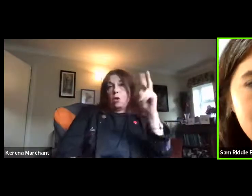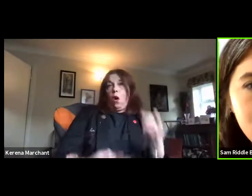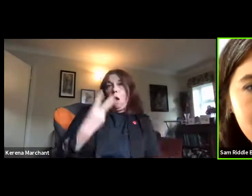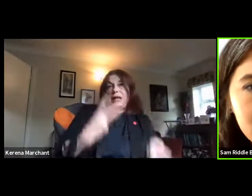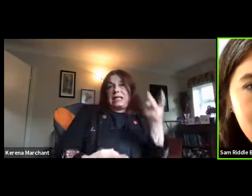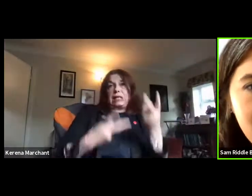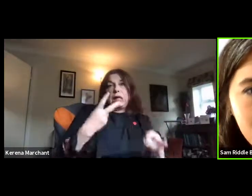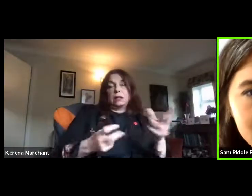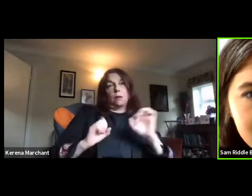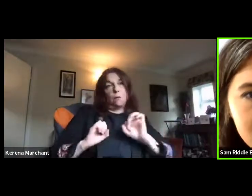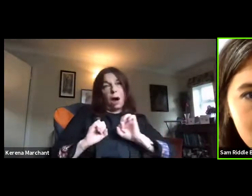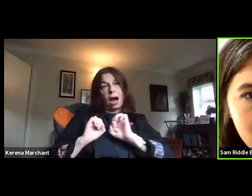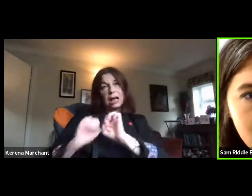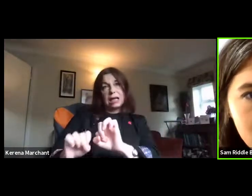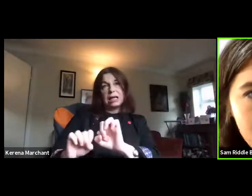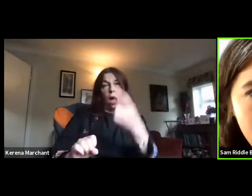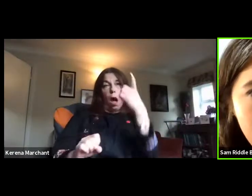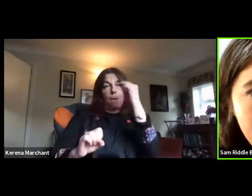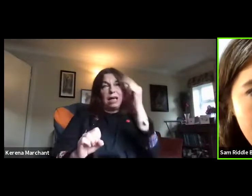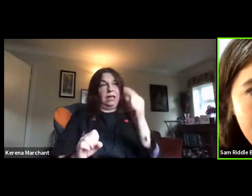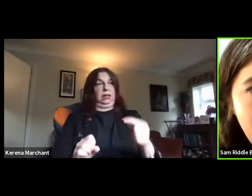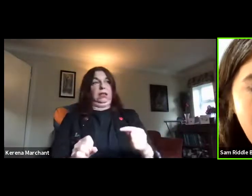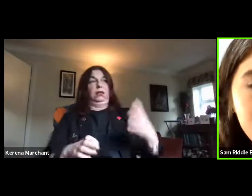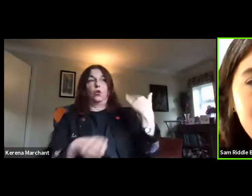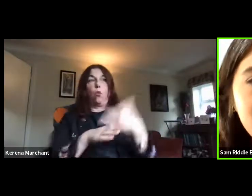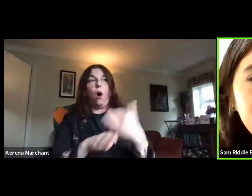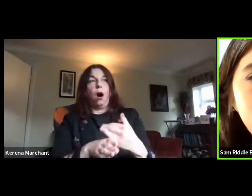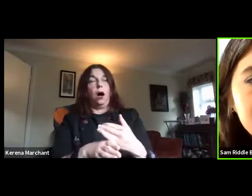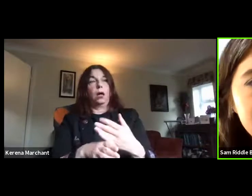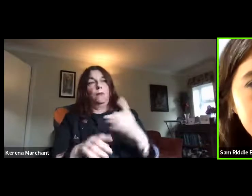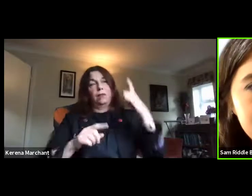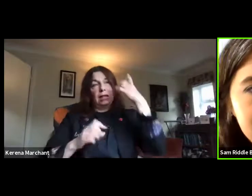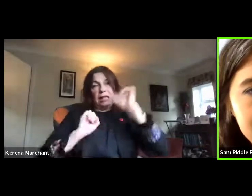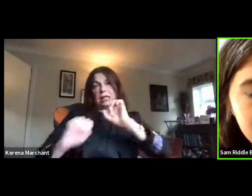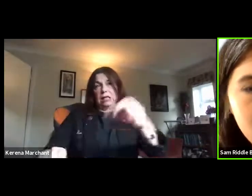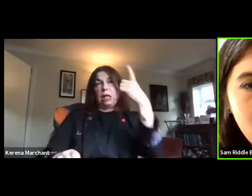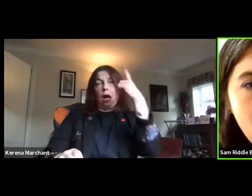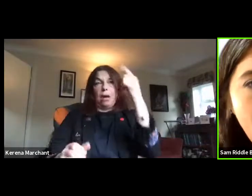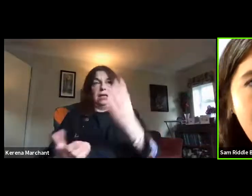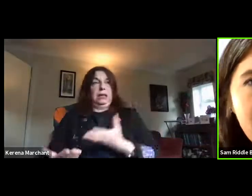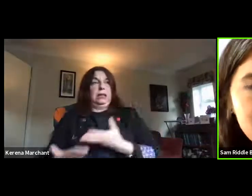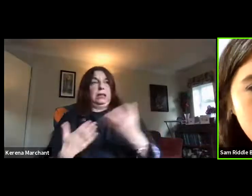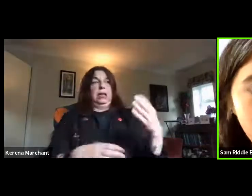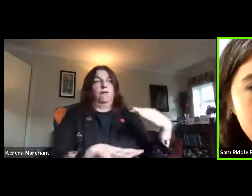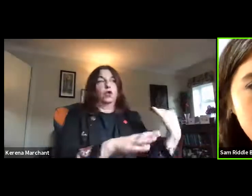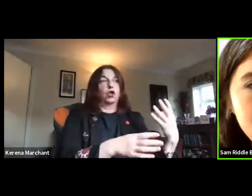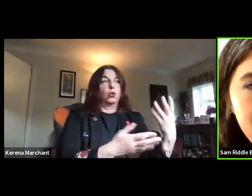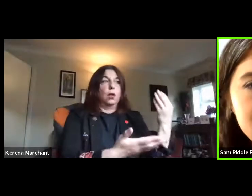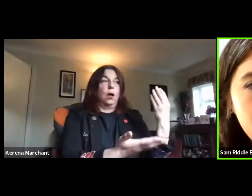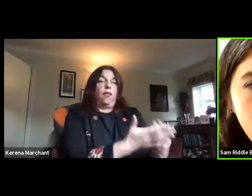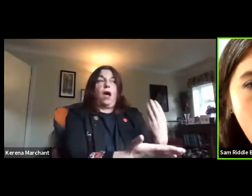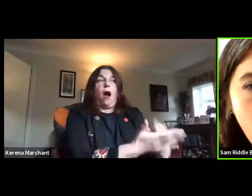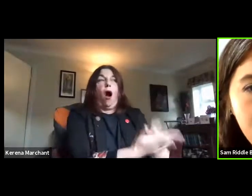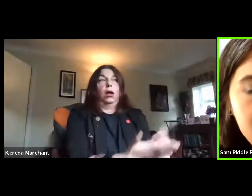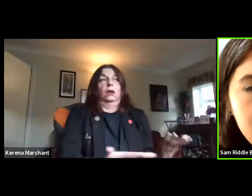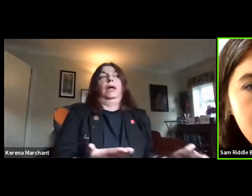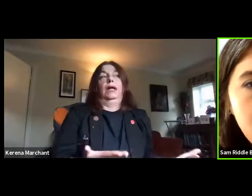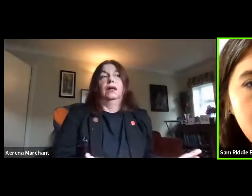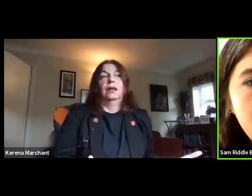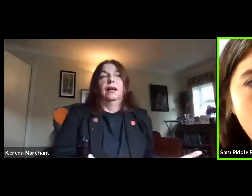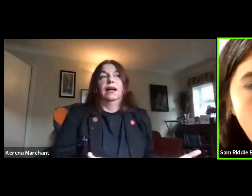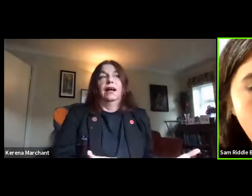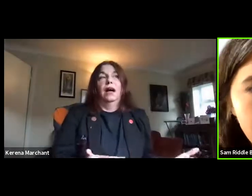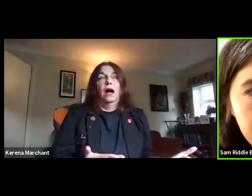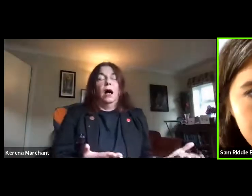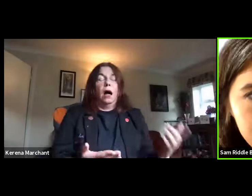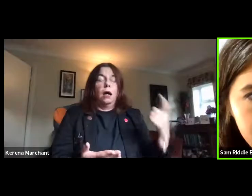and being oppressed by capitalism and being forced into a system where his worth was based on what he could